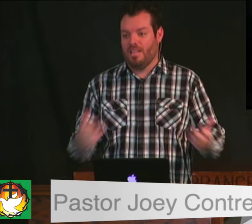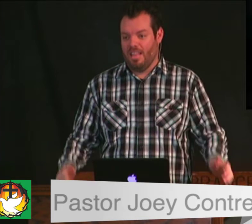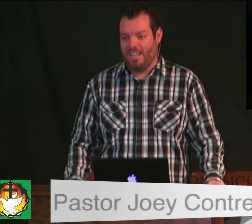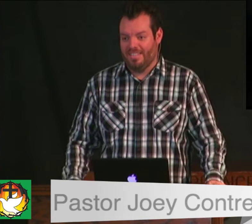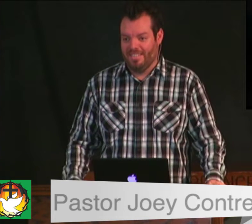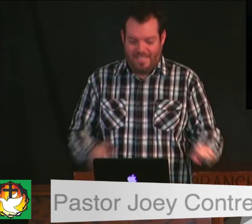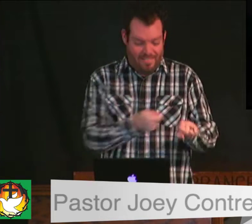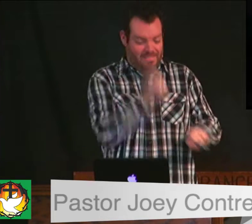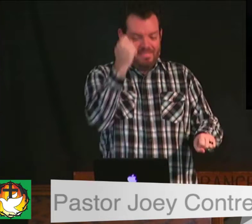lot.